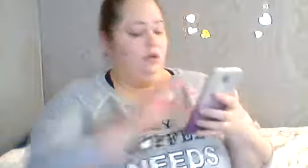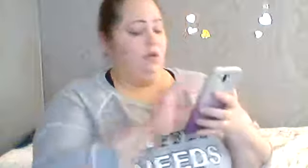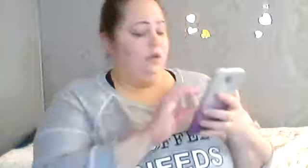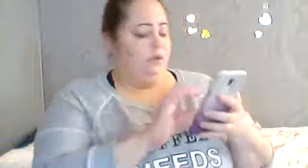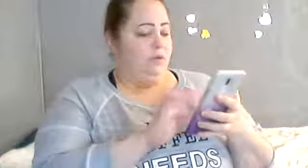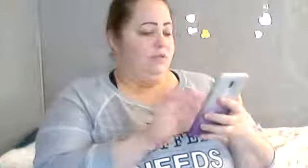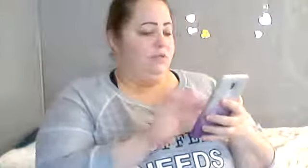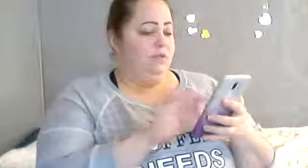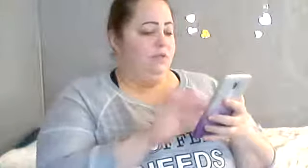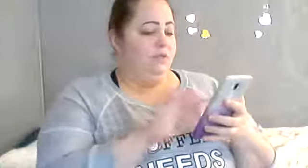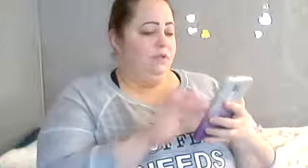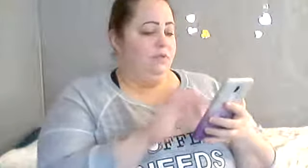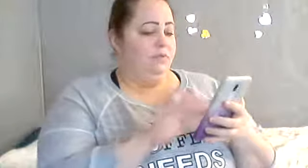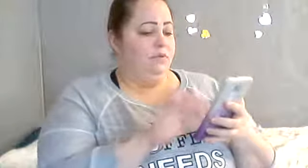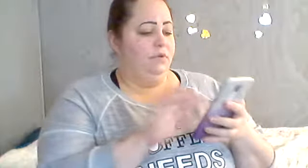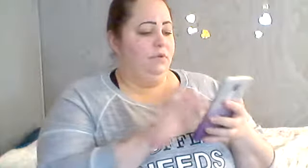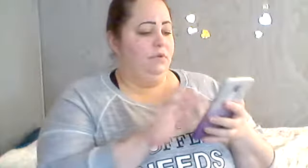okay, nope, that's wrong video. Okay.